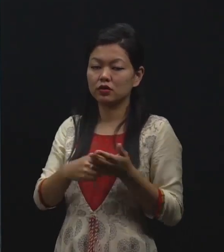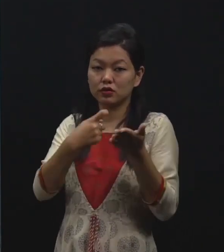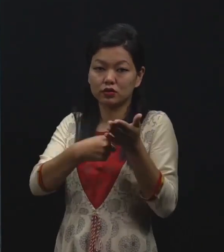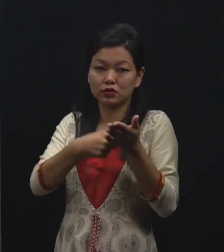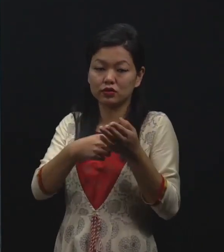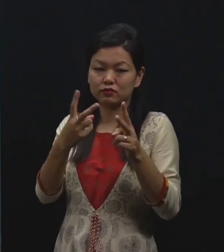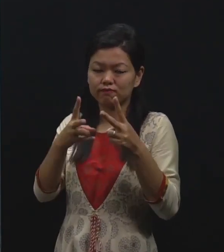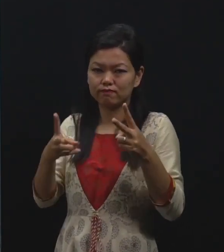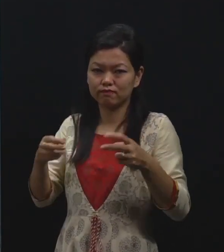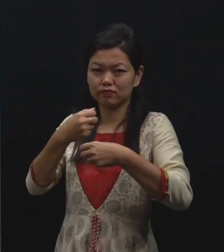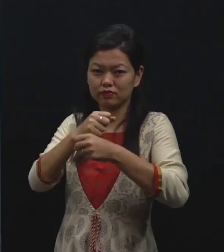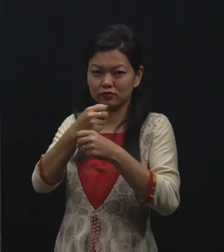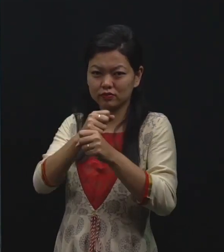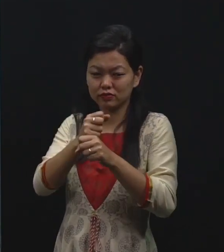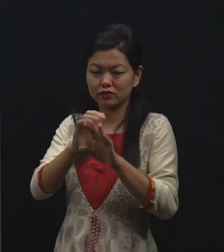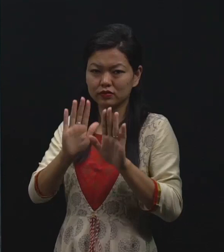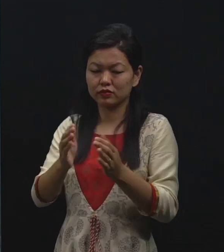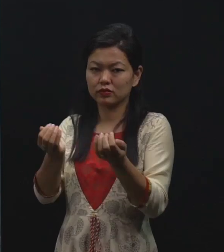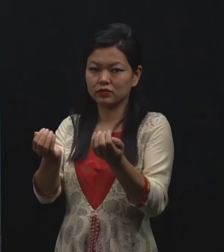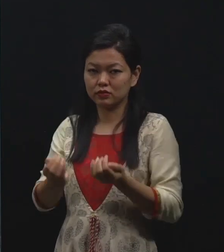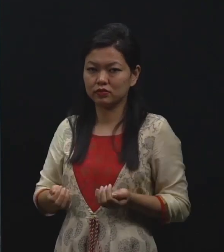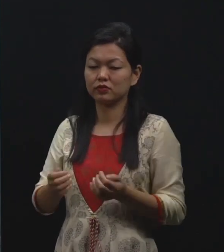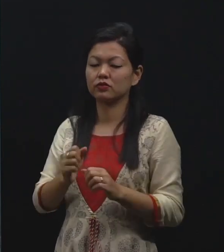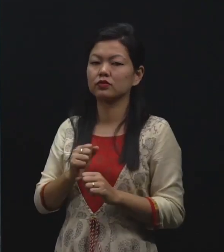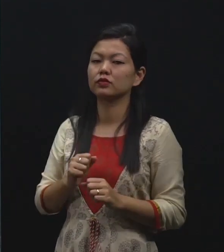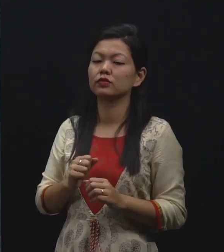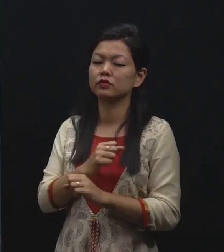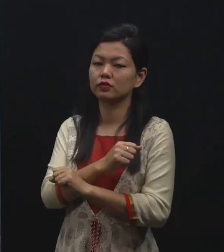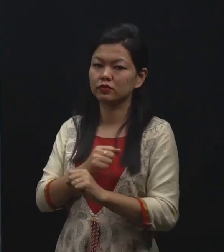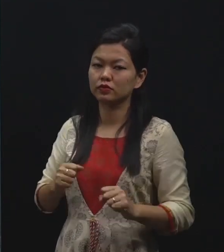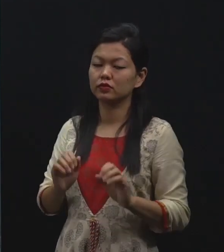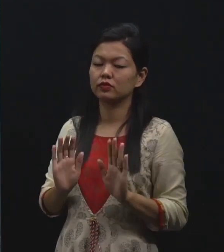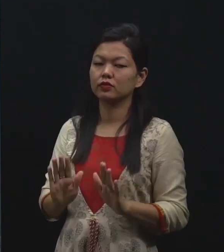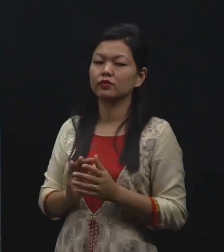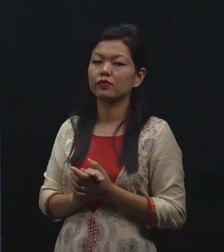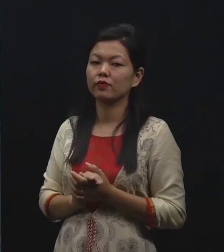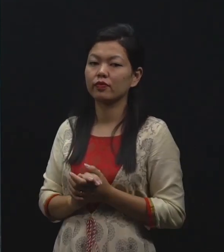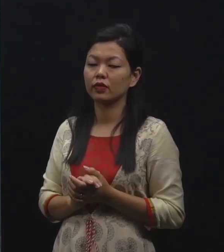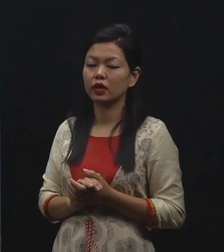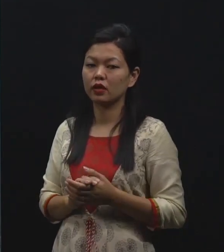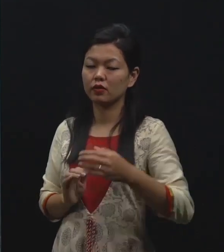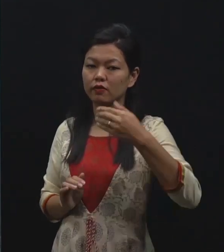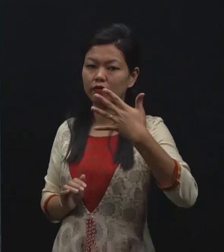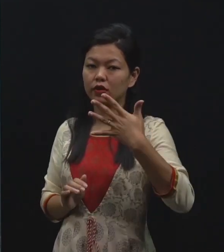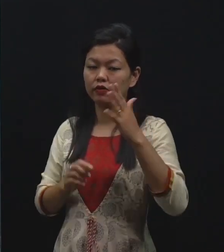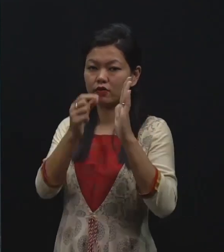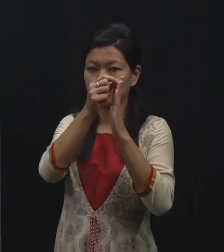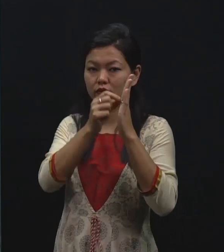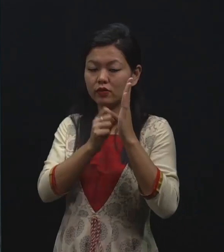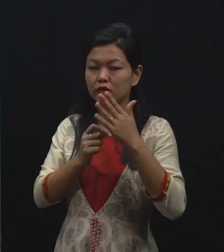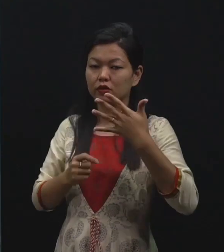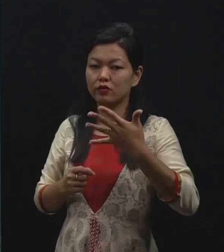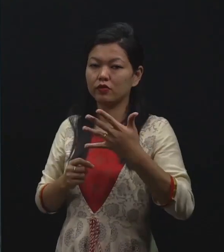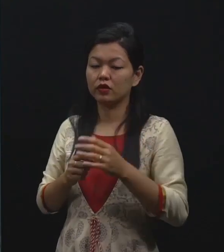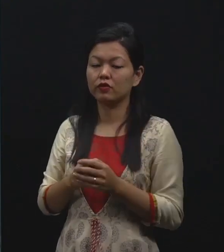that are being taken care by the courts. All right, and in the last point, they advises the president or the governor on